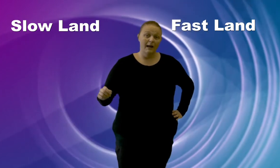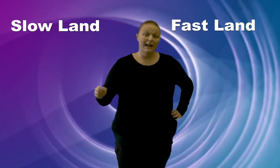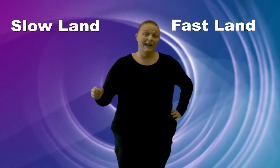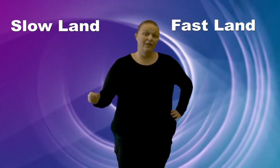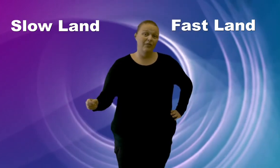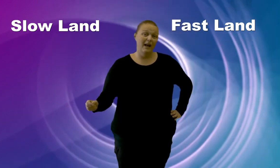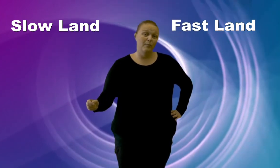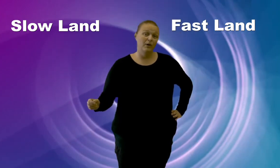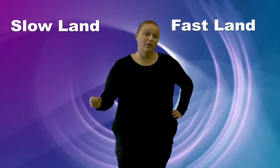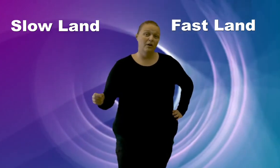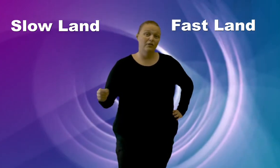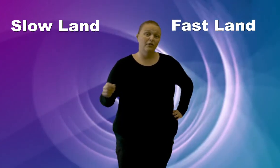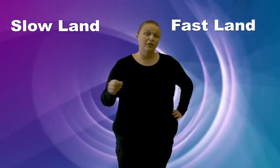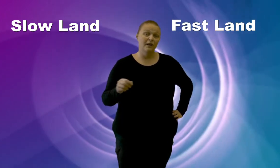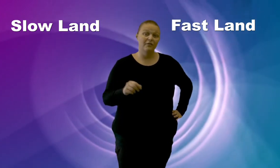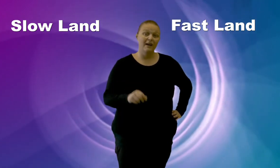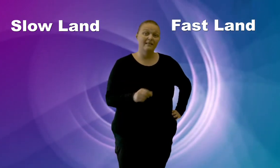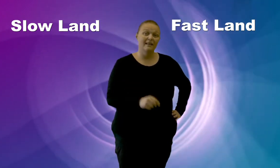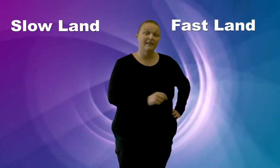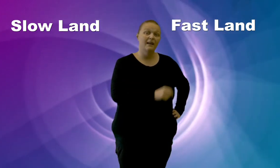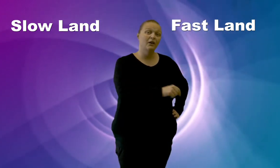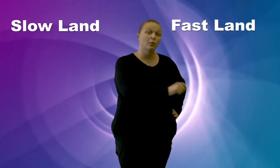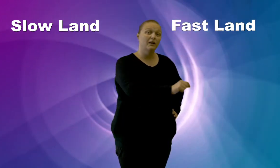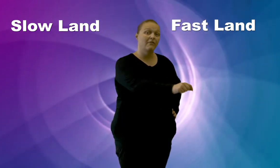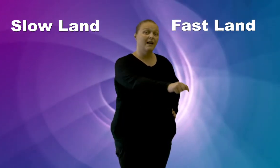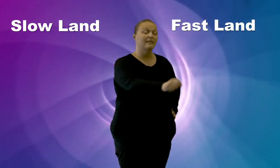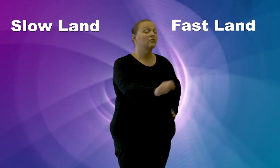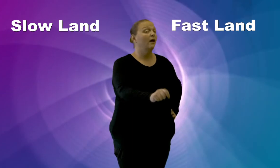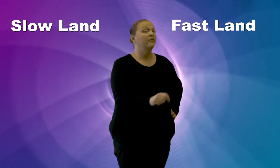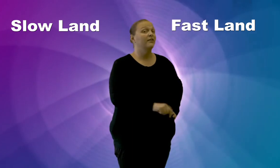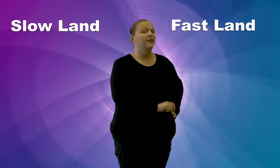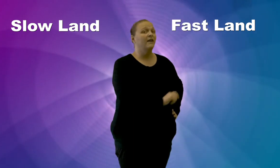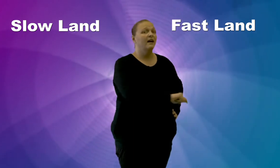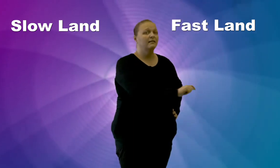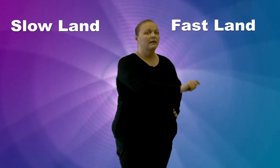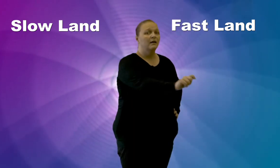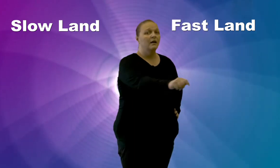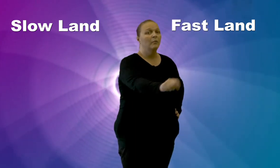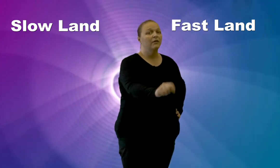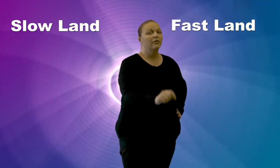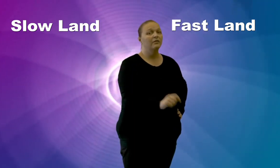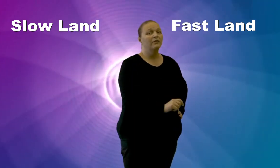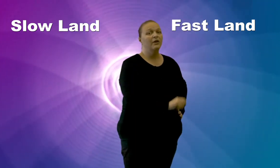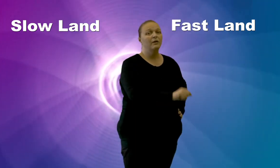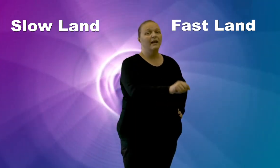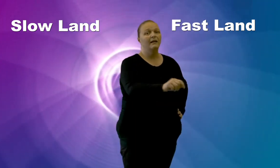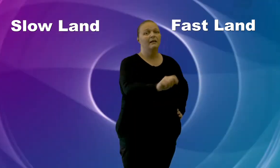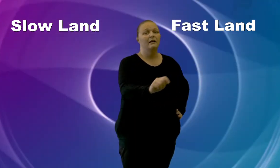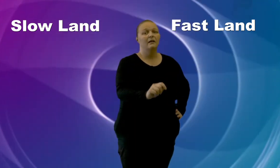And if they happen to cross over into fast land, they can go really fast and shop very, very fast. But if they're in slow land, they